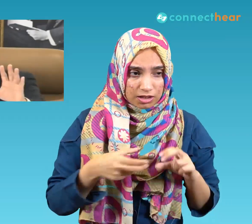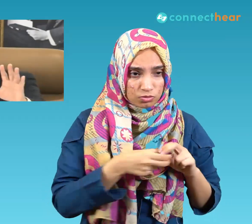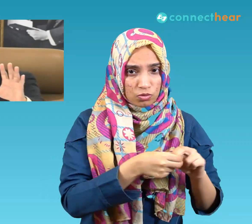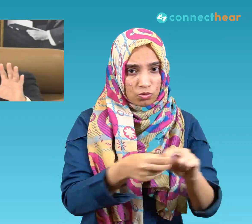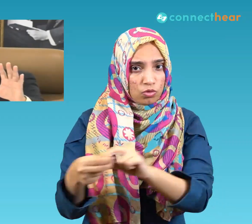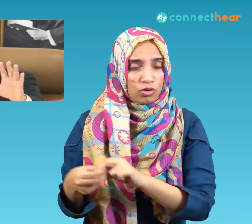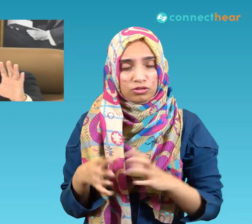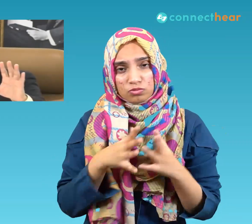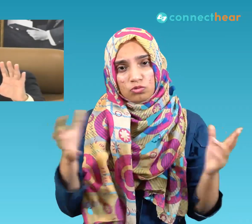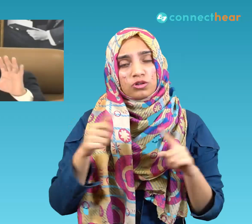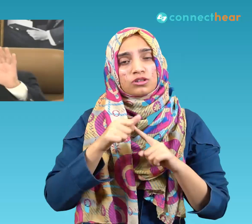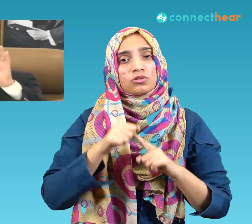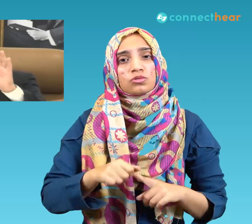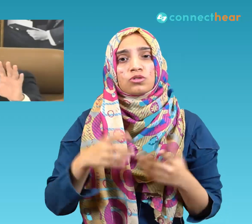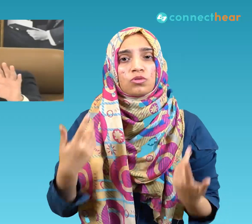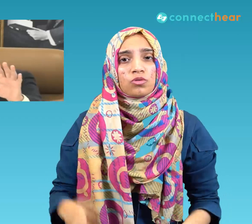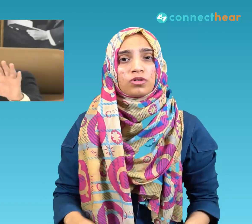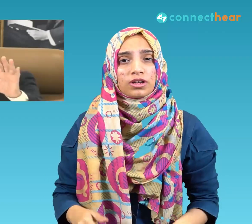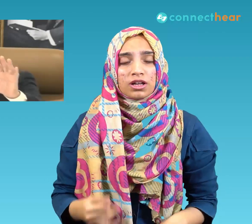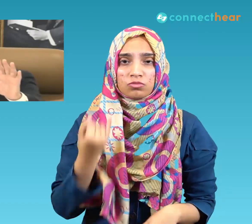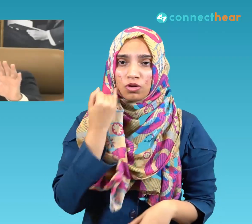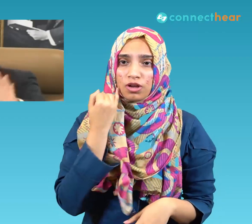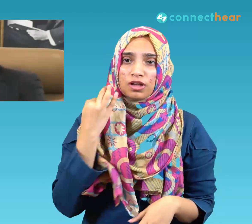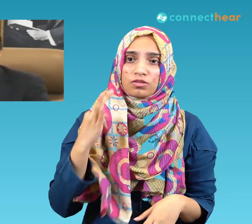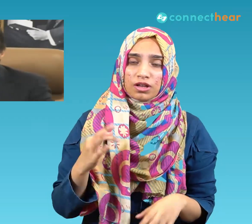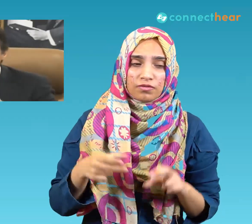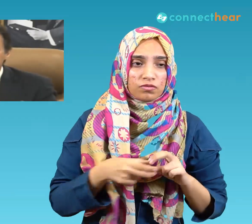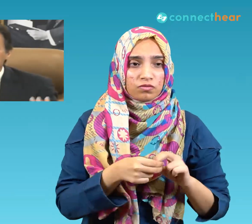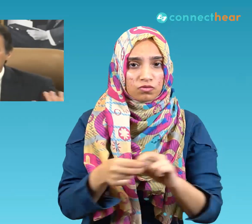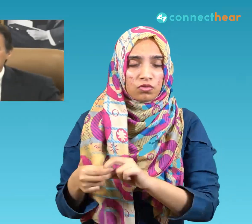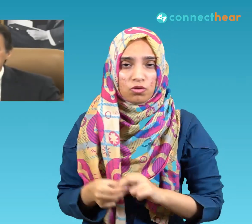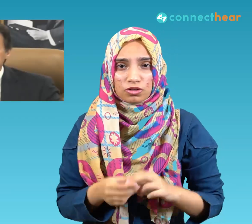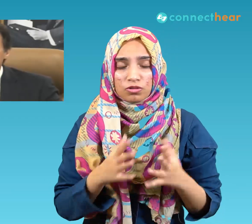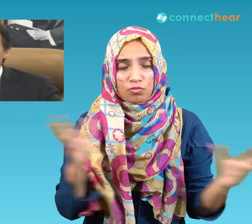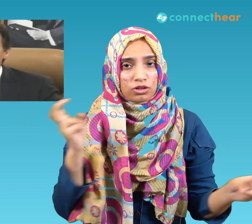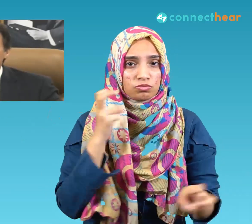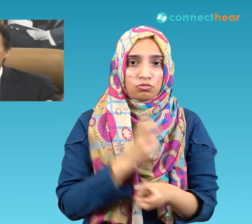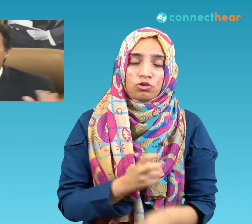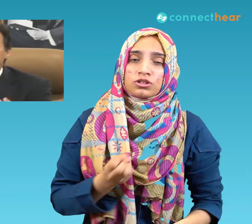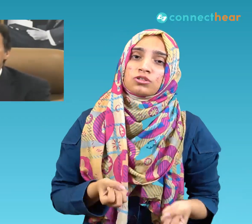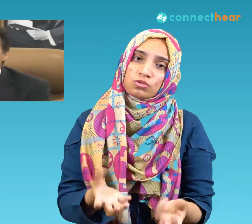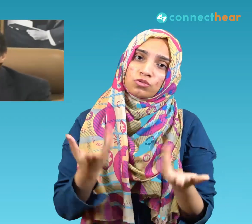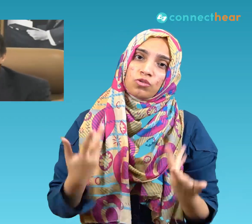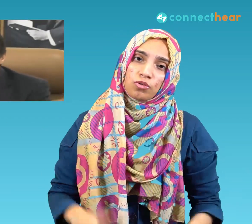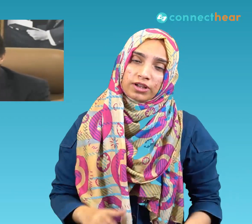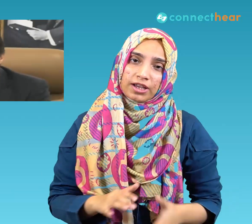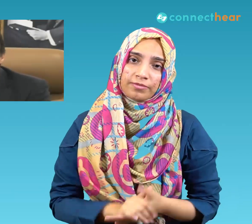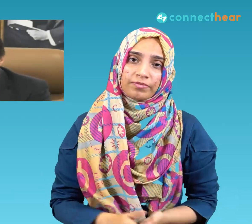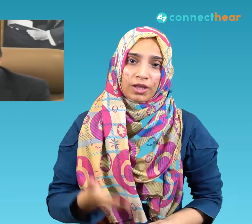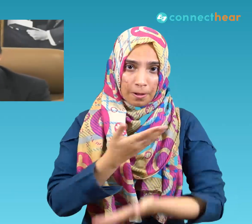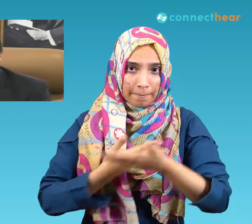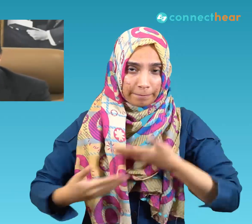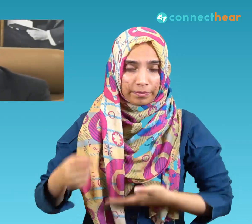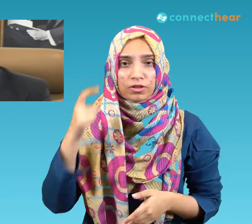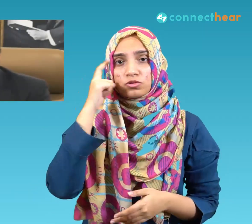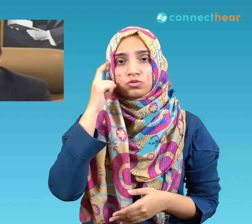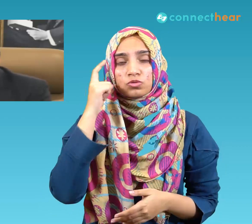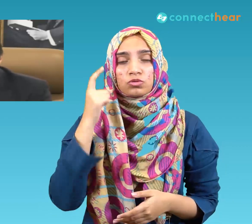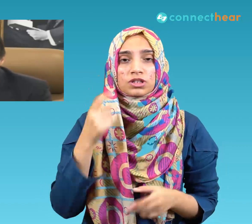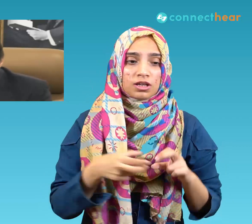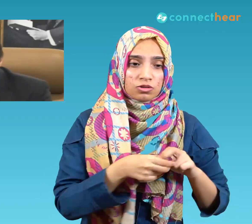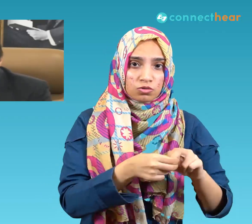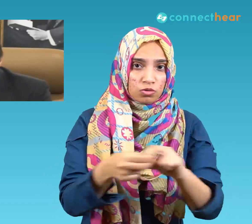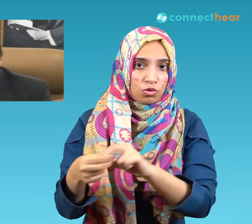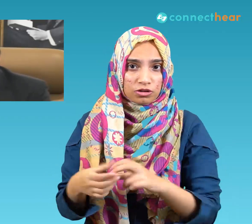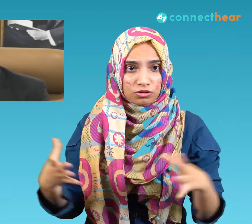spot the hotspots and lock them down, but do not really have a strict lockdown because you can't lock down